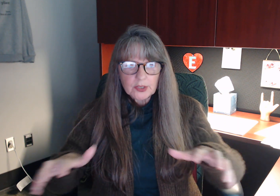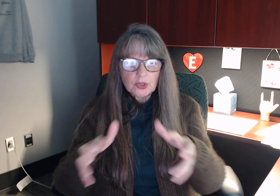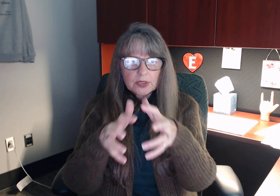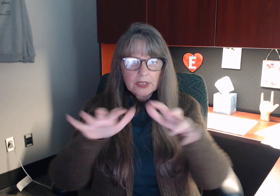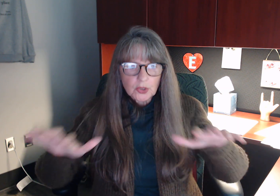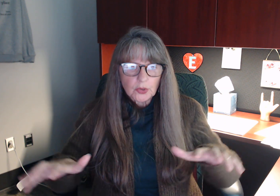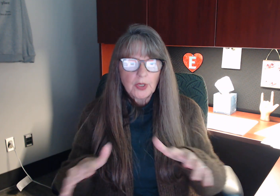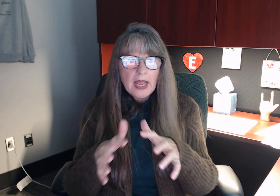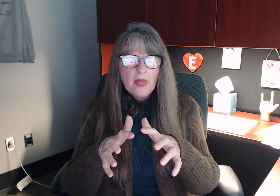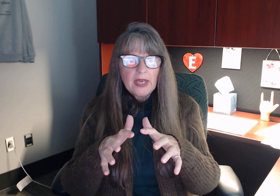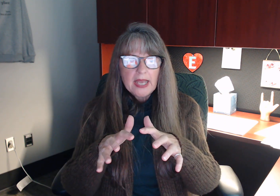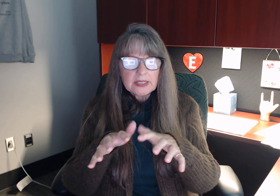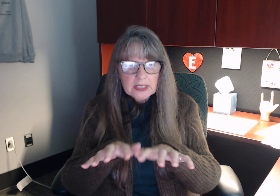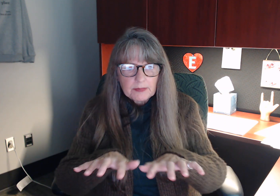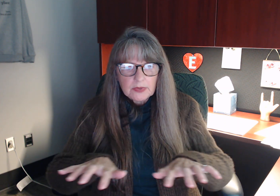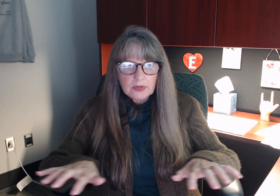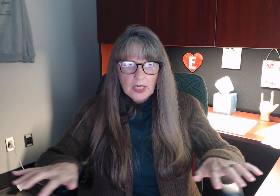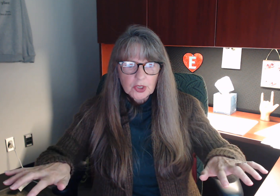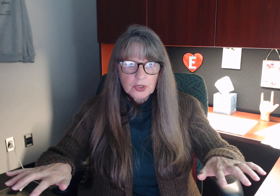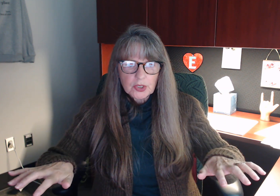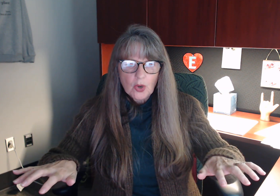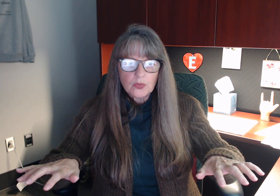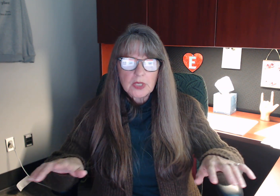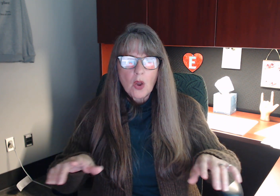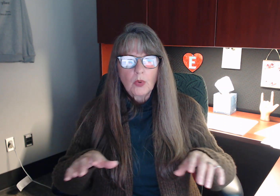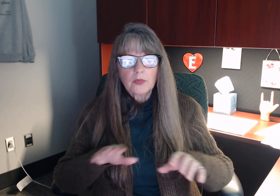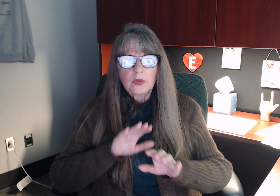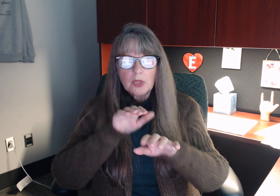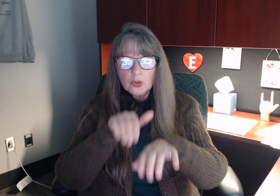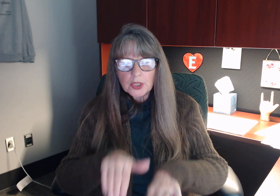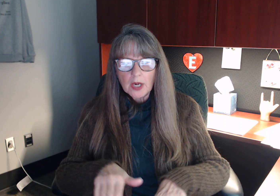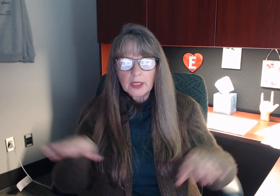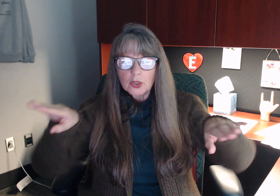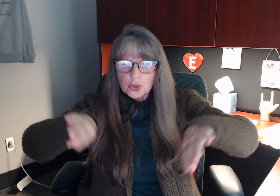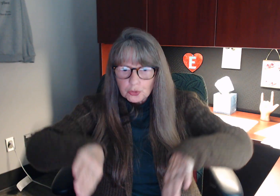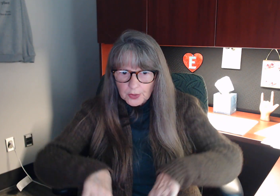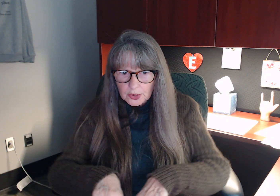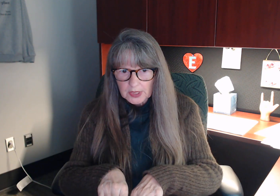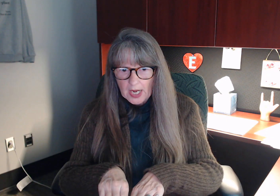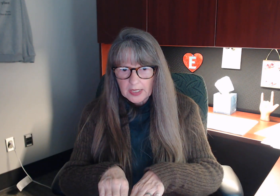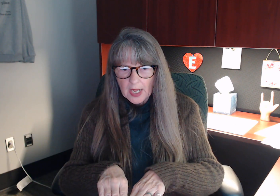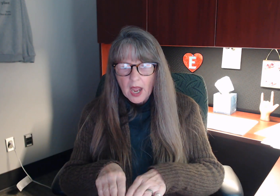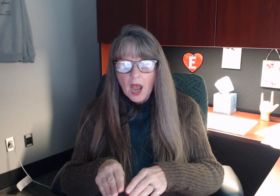to the center, and then it has the subduction zones where there's oceanic trench side